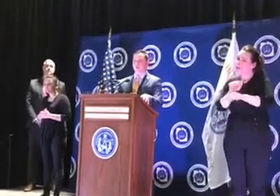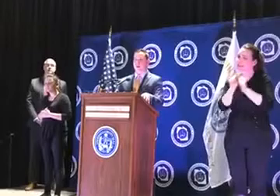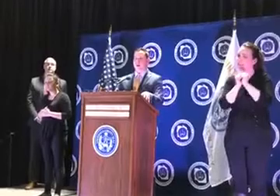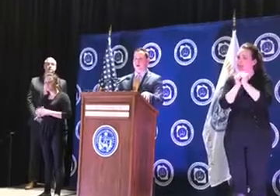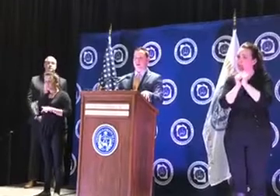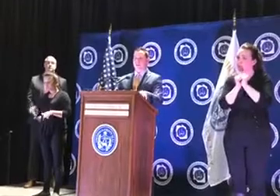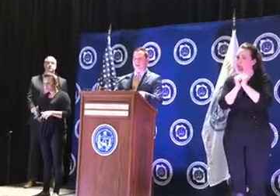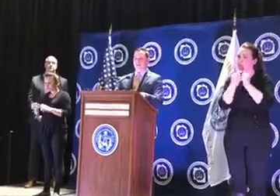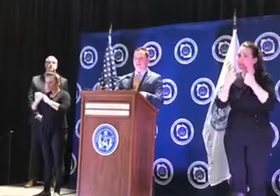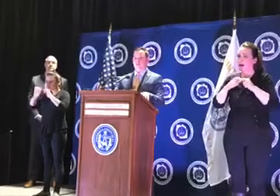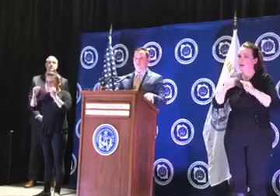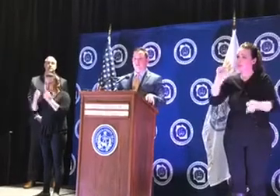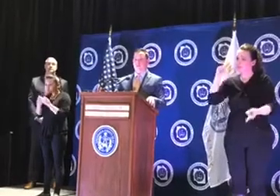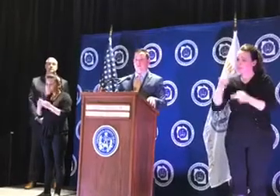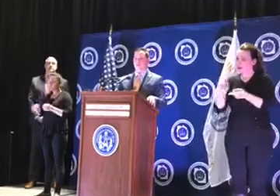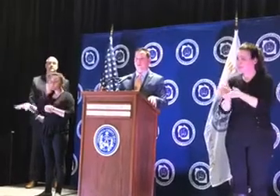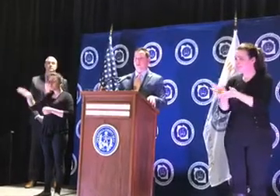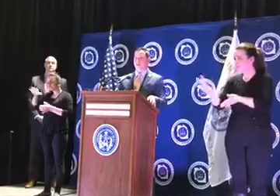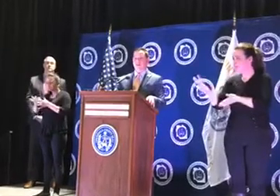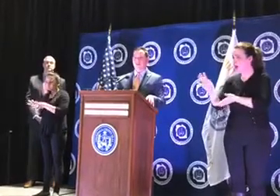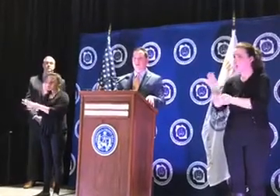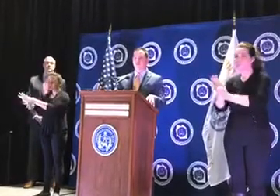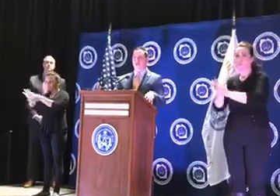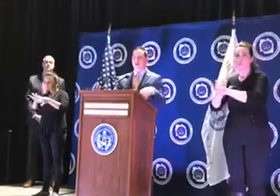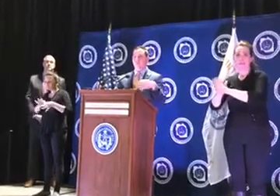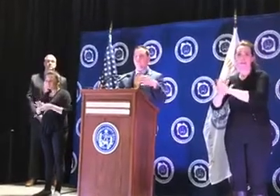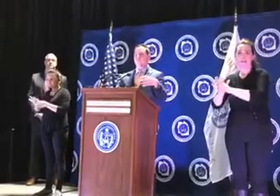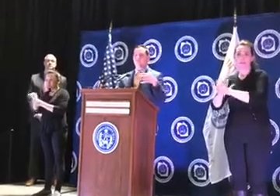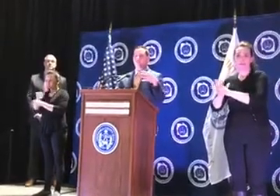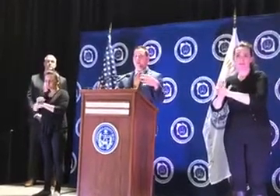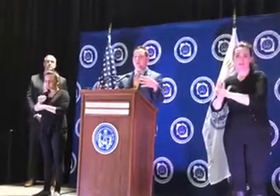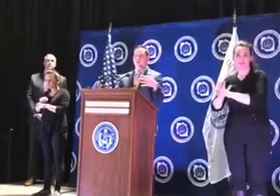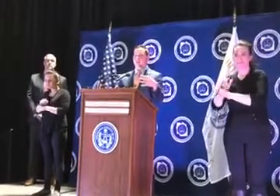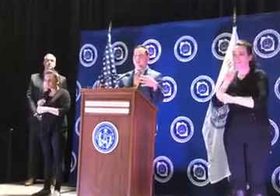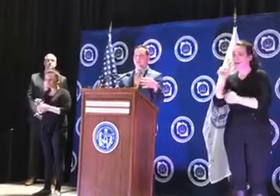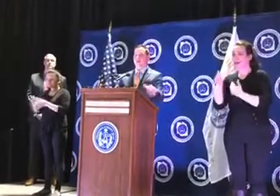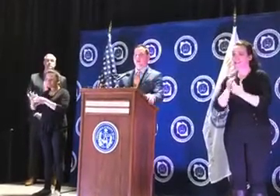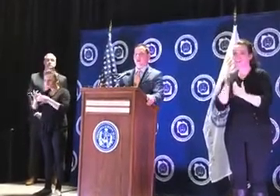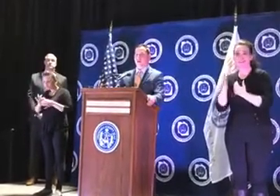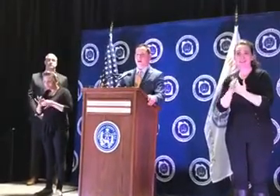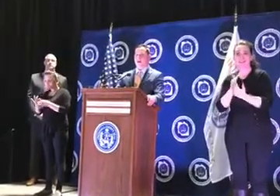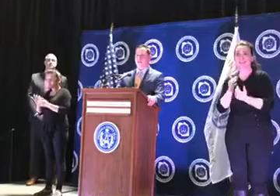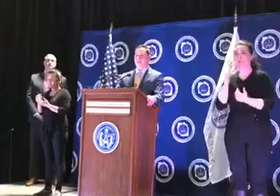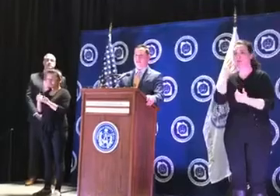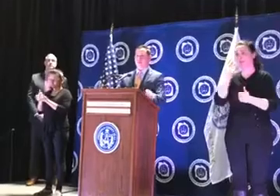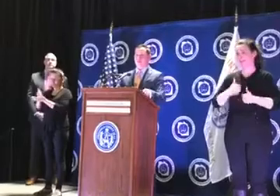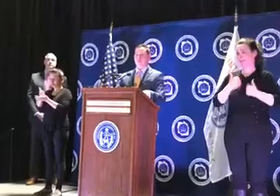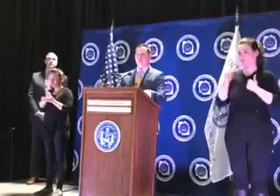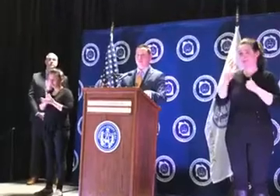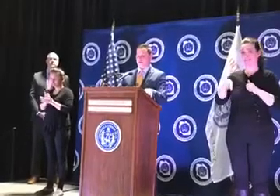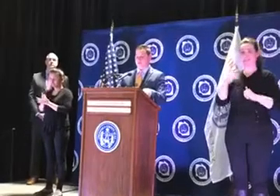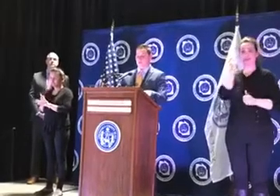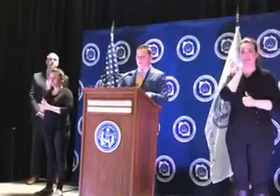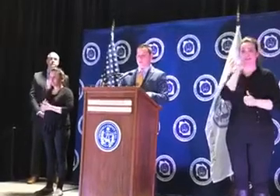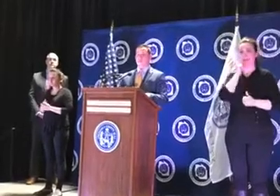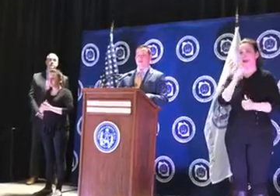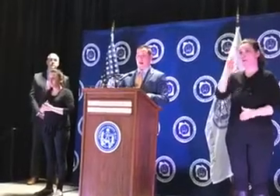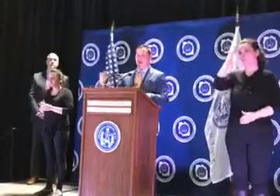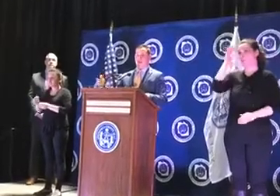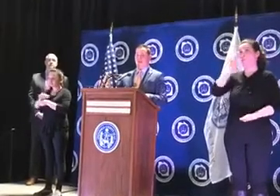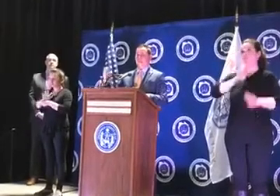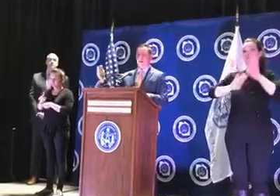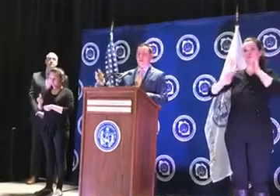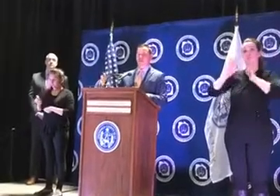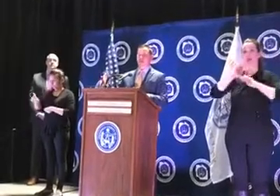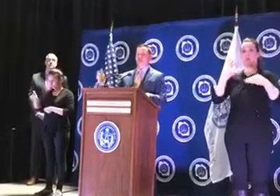inconvenienced. It's hitting us in our individual lives different ways every day, and that's frustrating. And we see